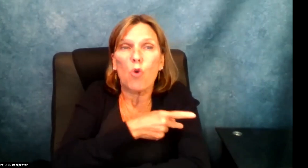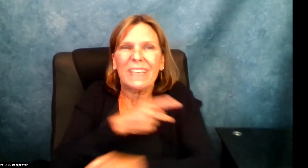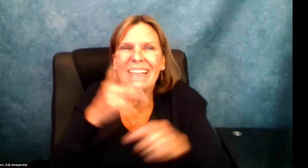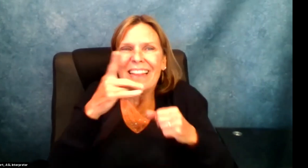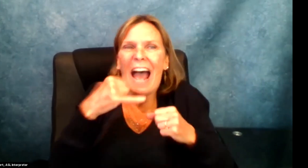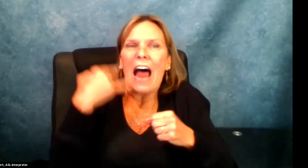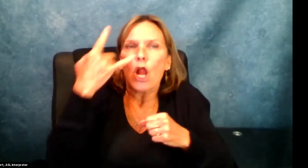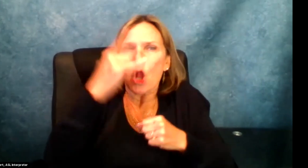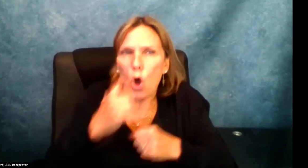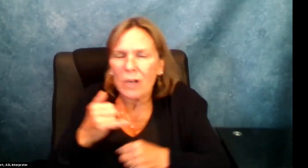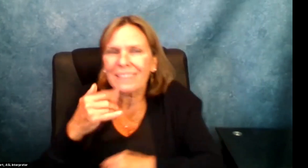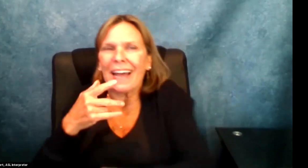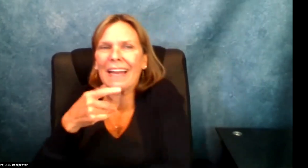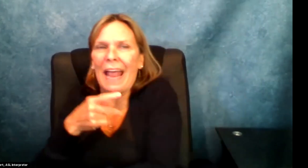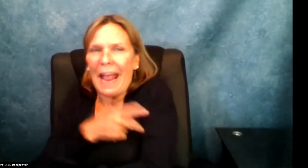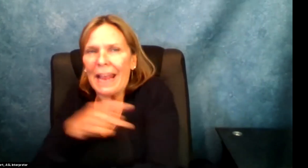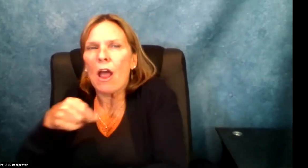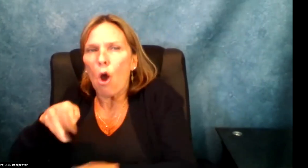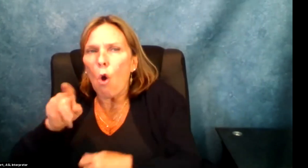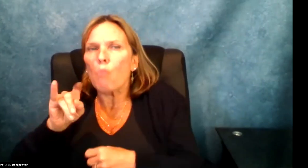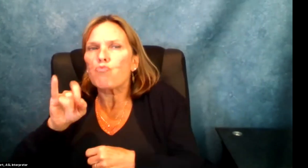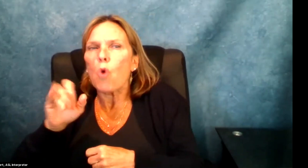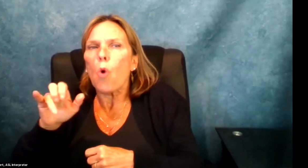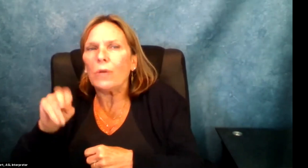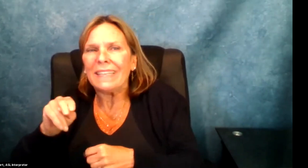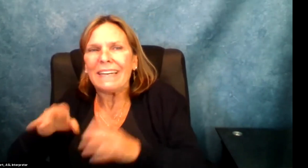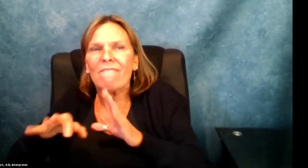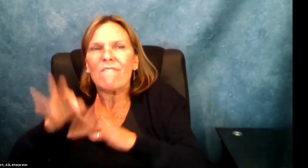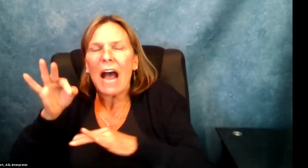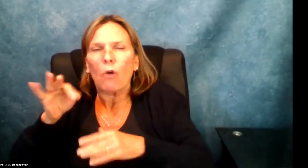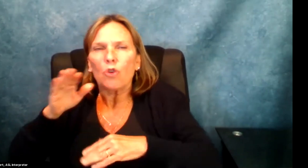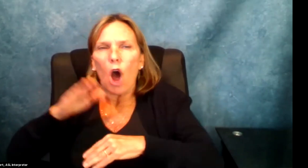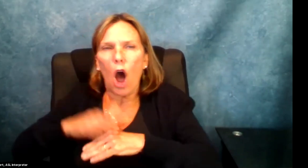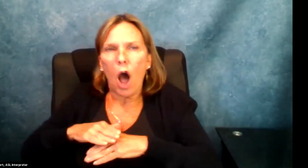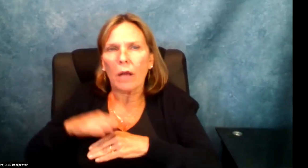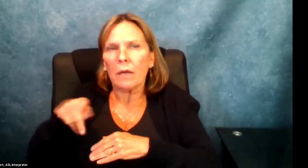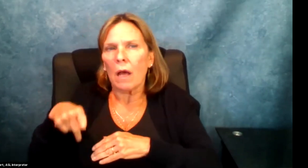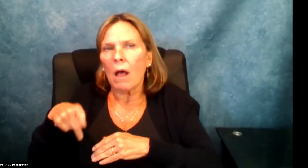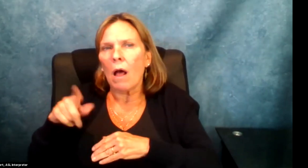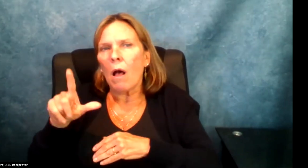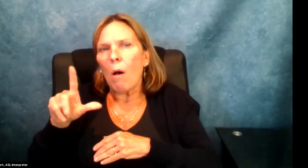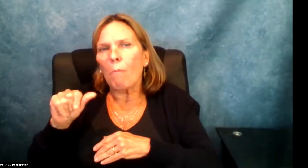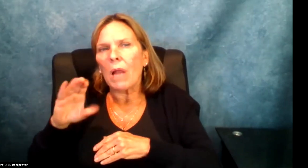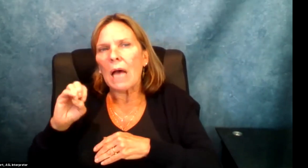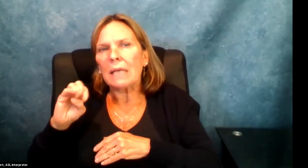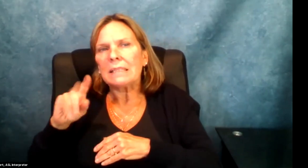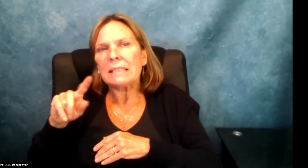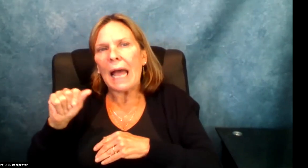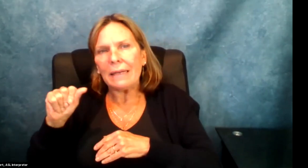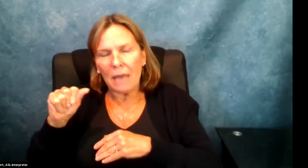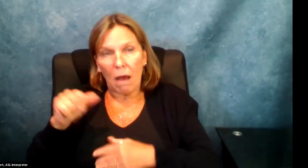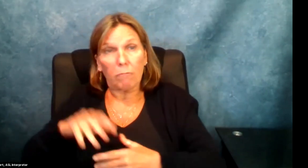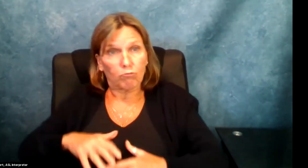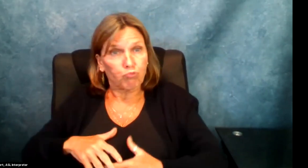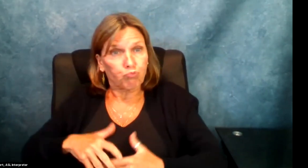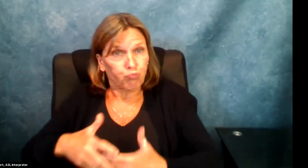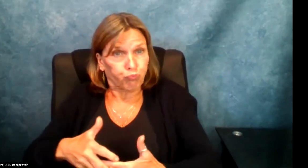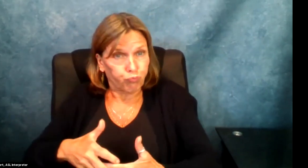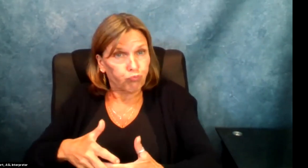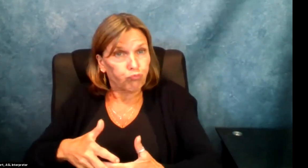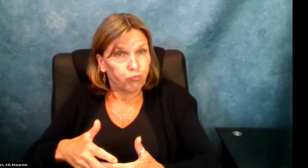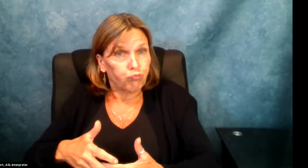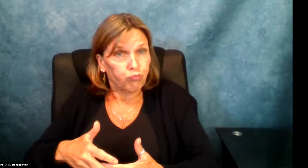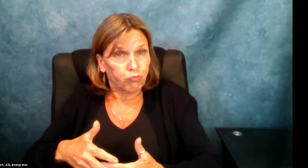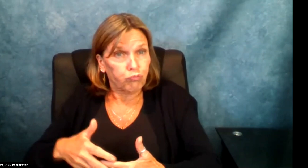that if that was true, would it be possible that if your immune system was trying to fight off this spike protein, could it